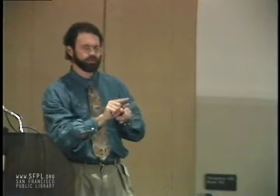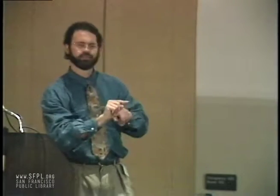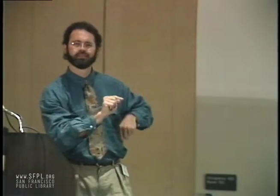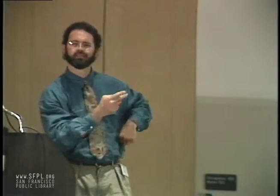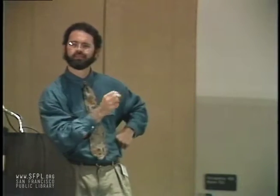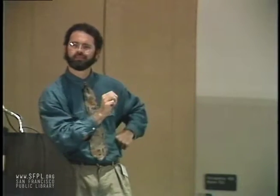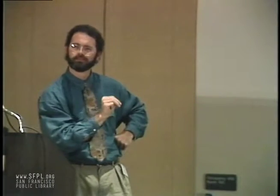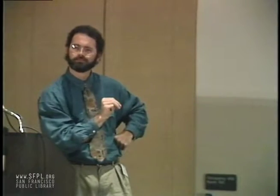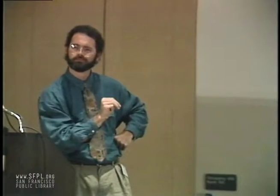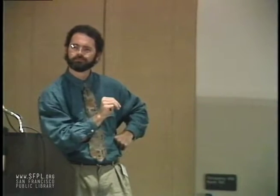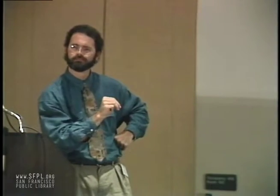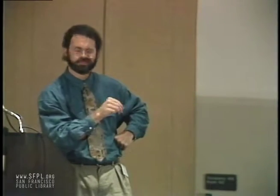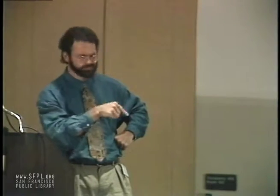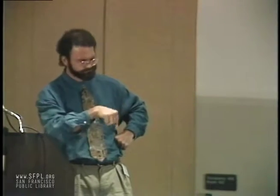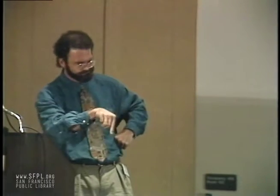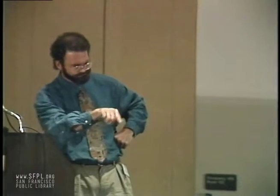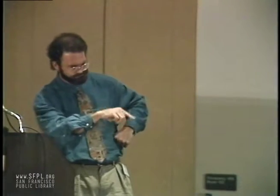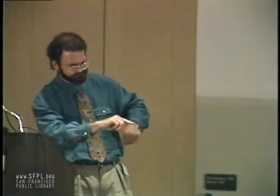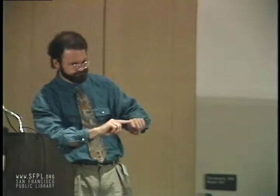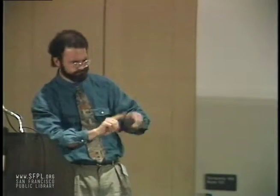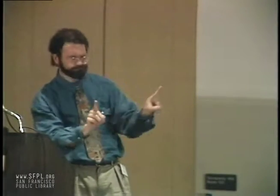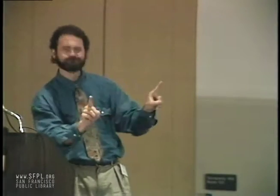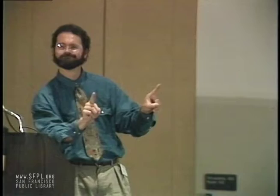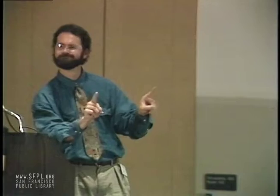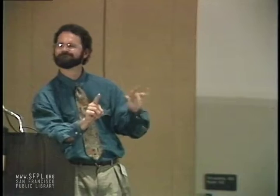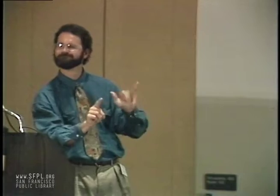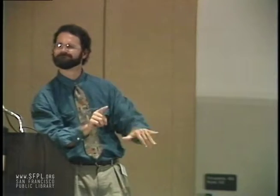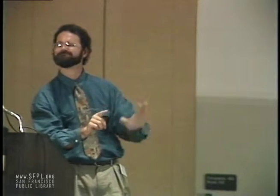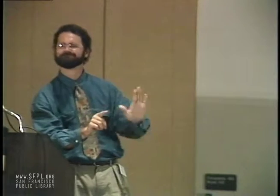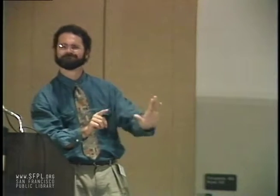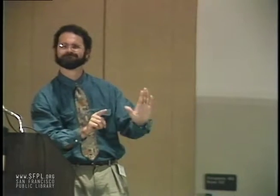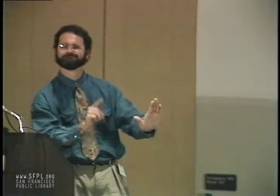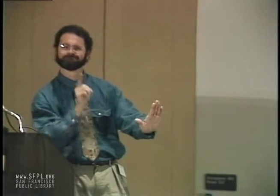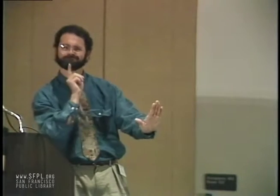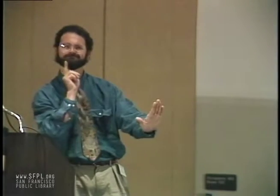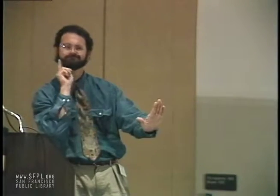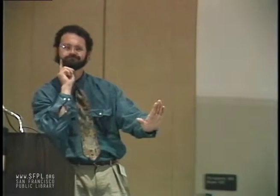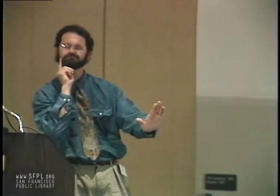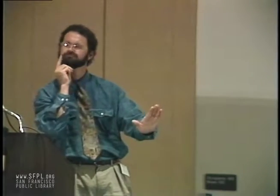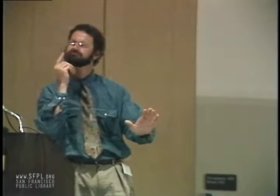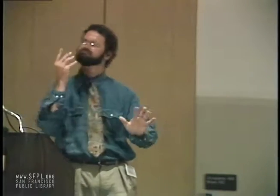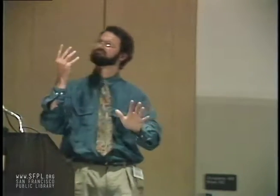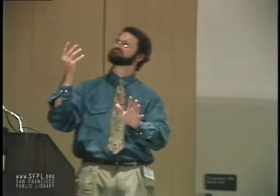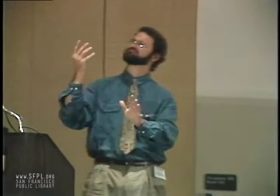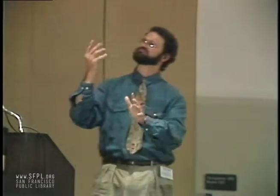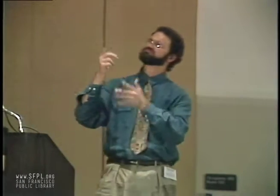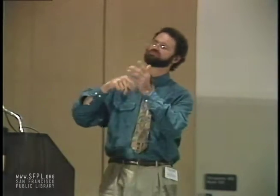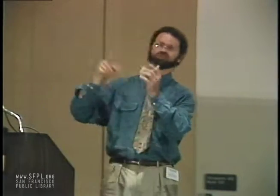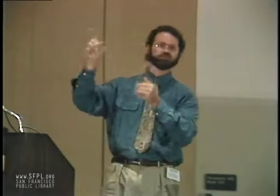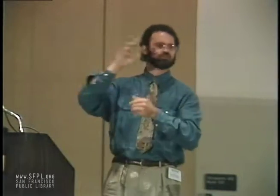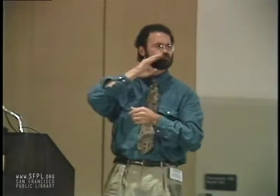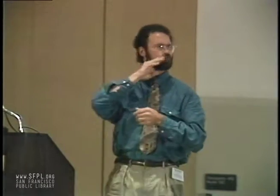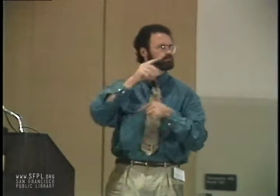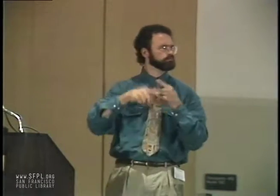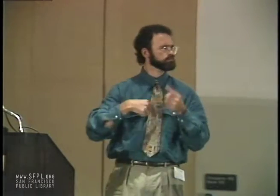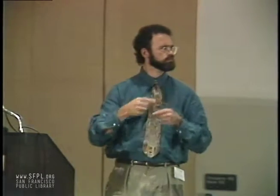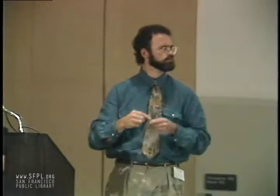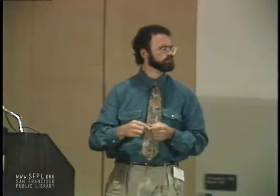And yet now at school, he realizes, or for the first time, he encounters a different